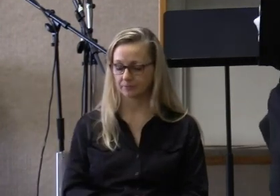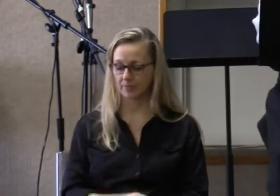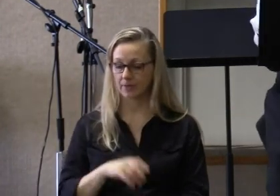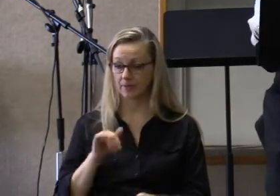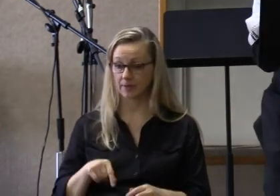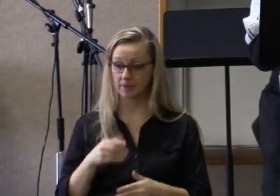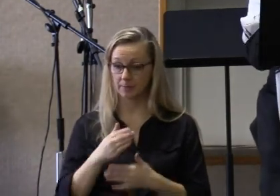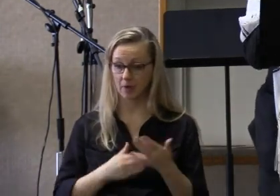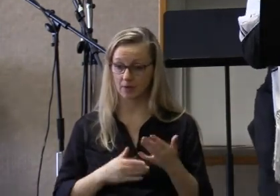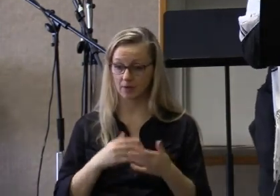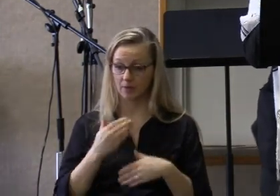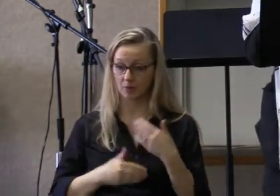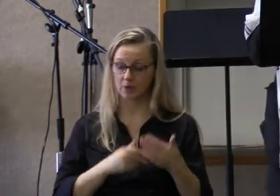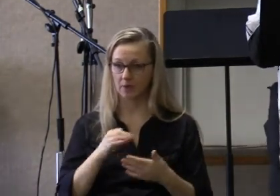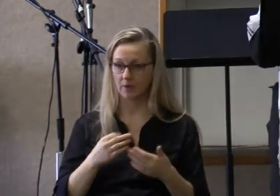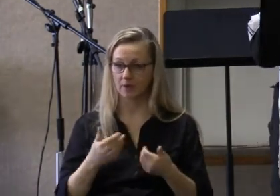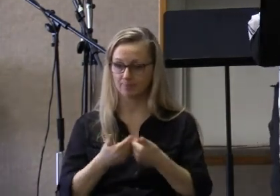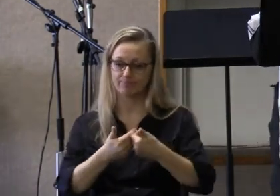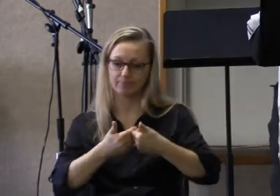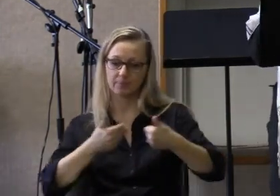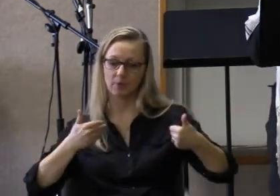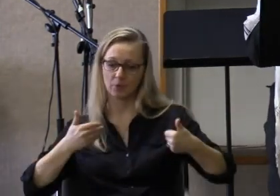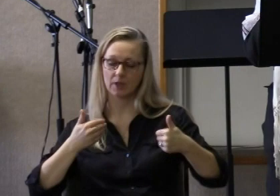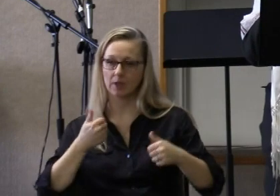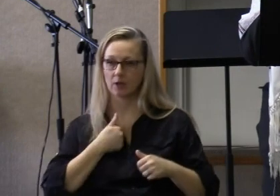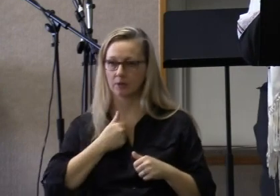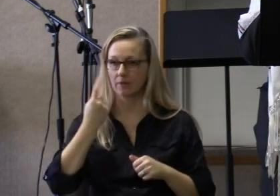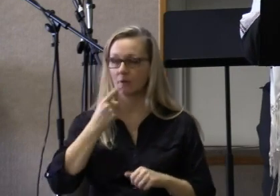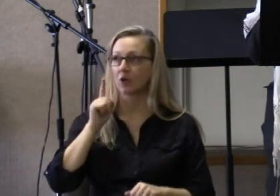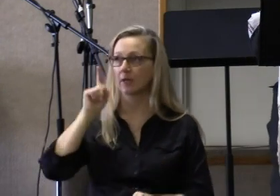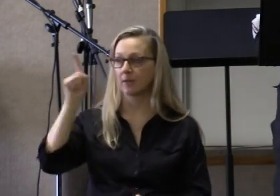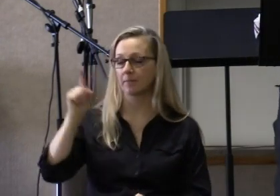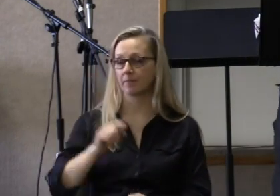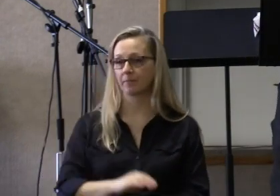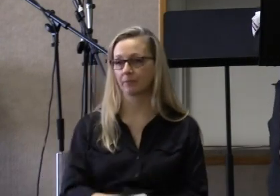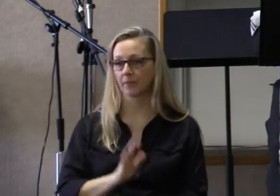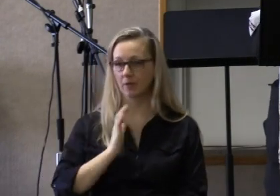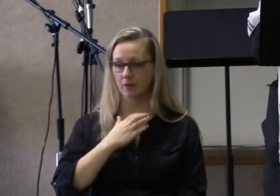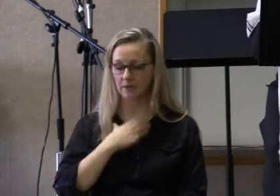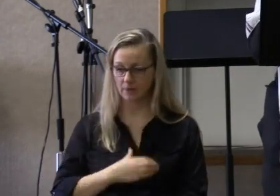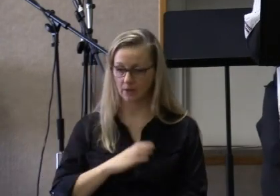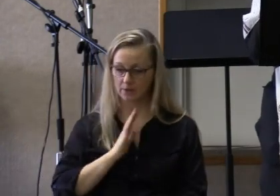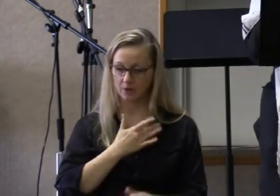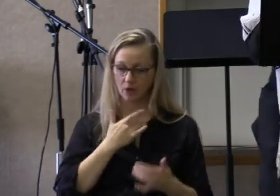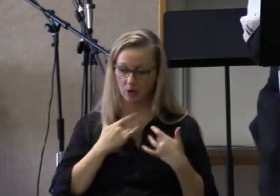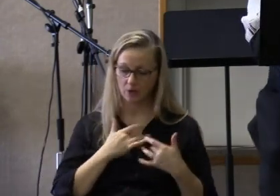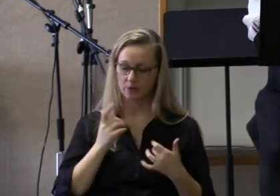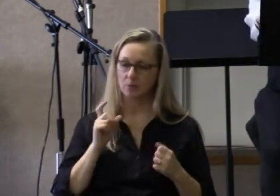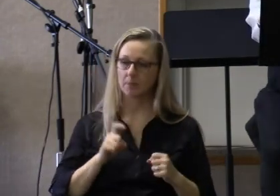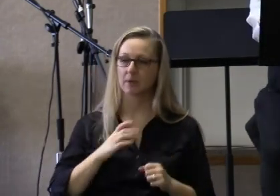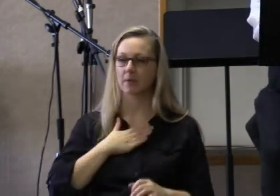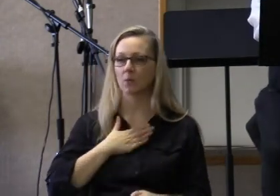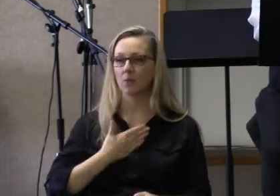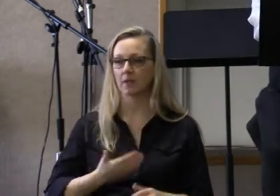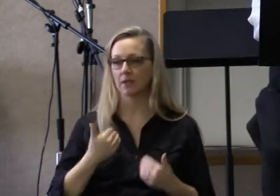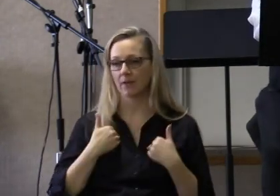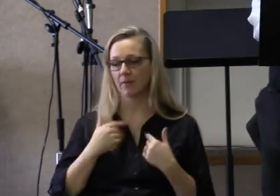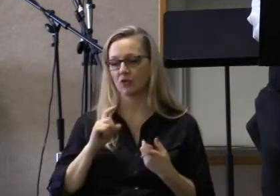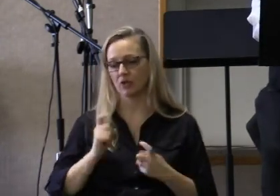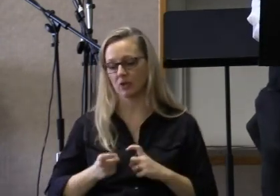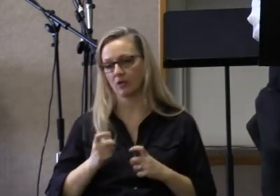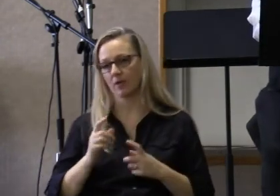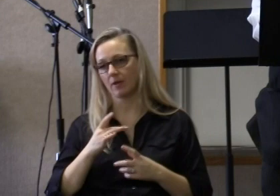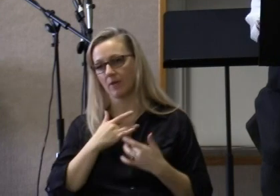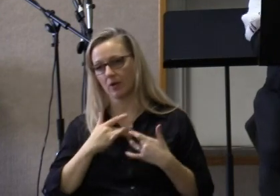process of sanctification. Our wants or desires are in our hearts, and we must be willing to have a change of